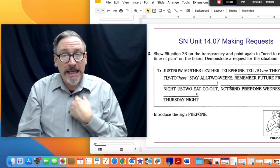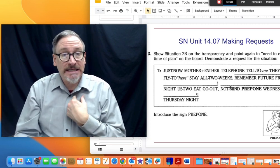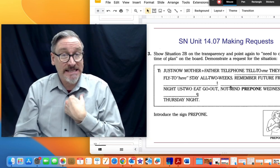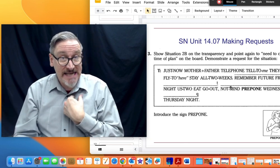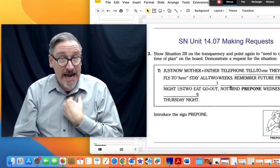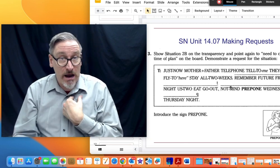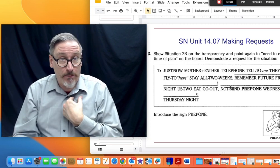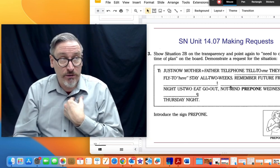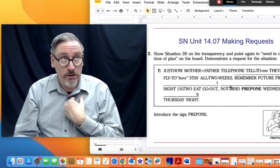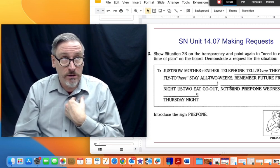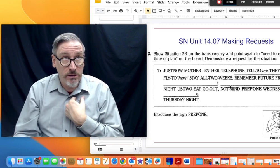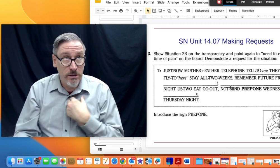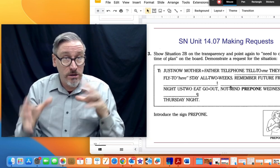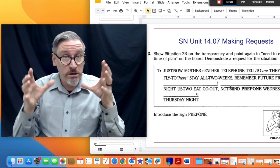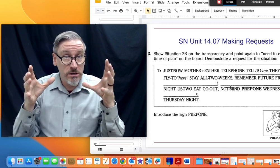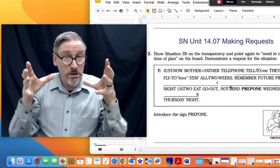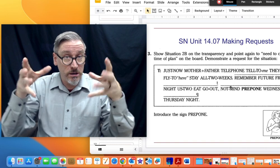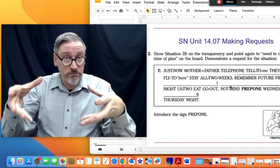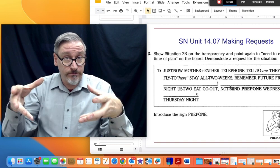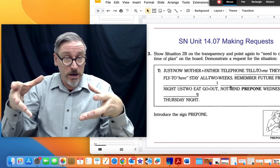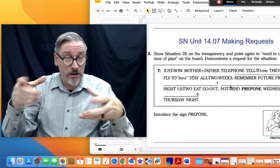I like to set up